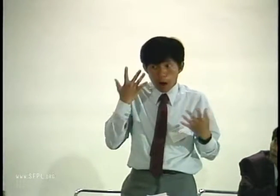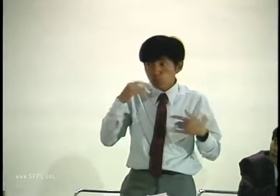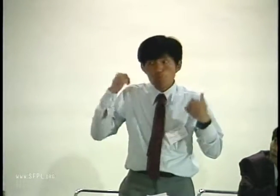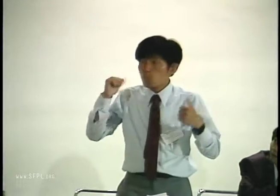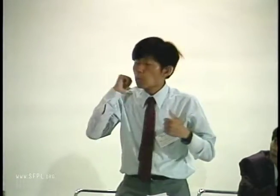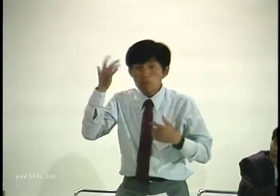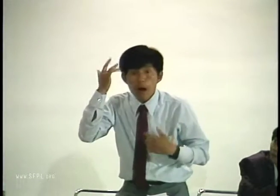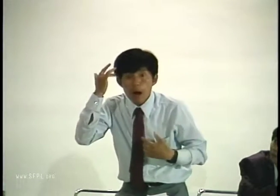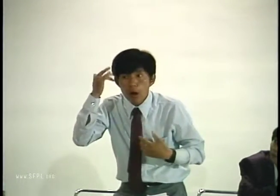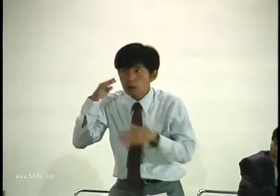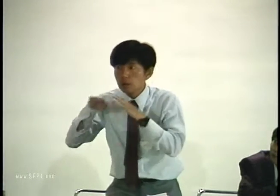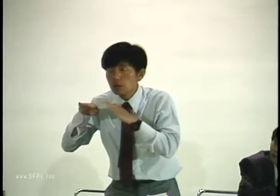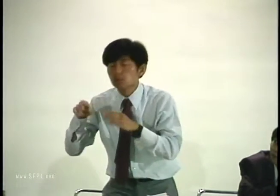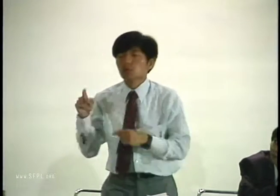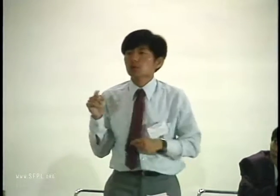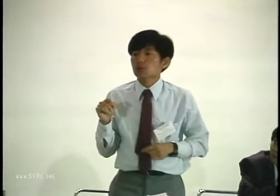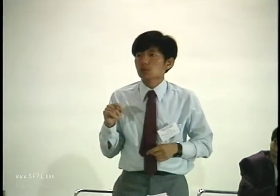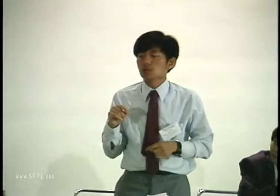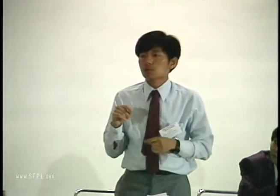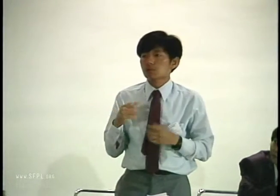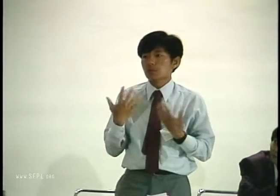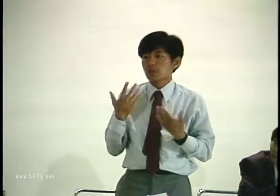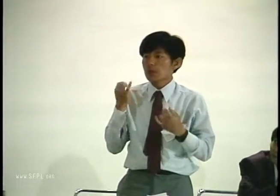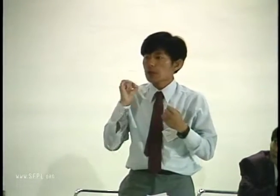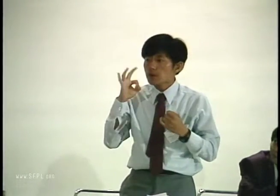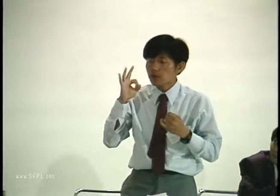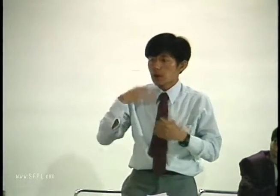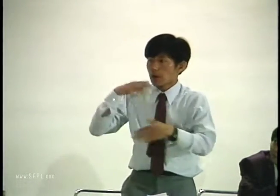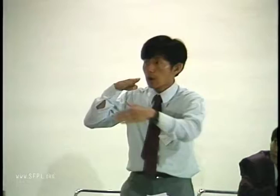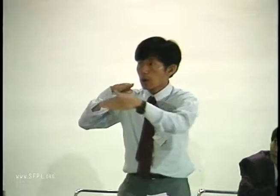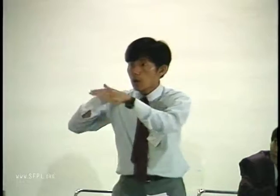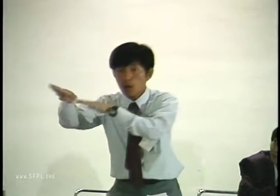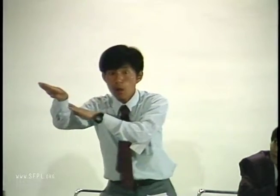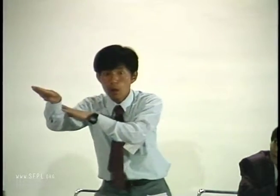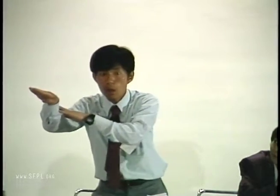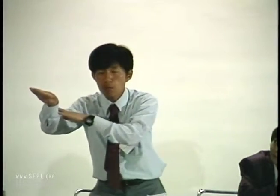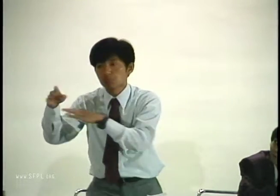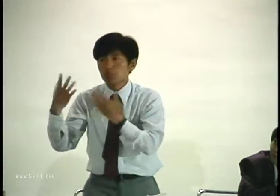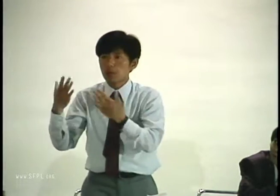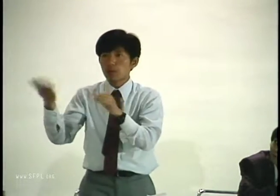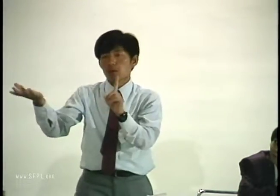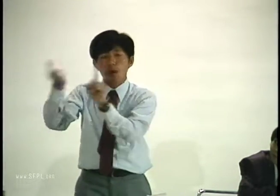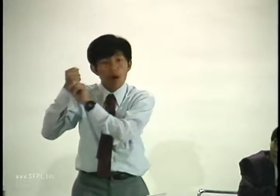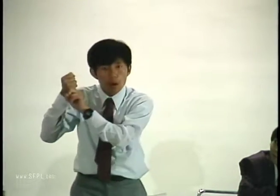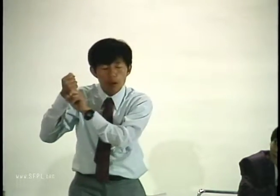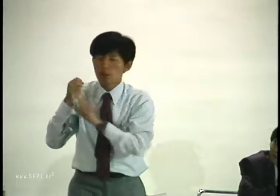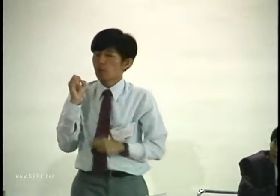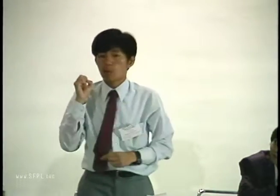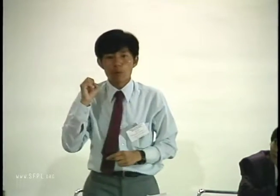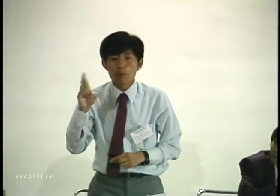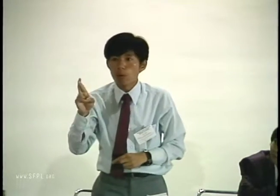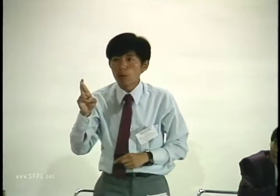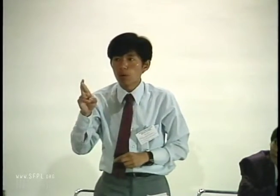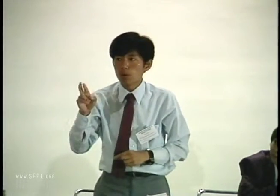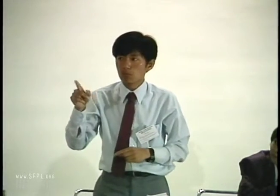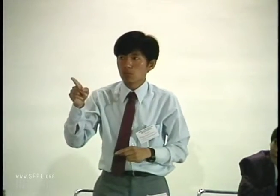I thought to myself, why is it that I won't go in? If I don't, or if I do go in, maybe somebody will grab me,